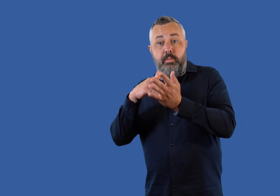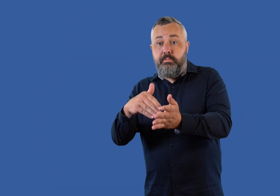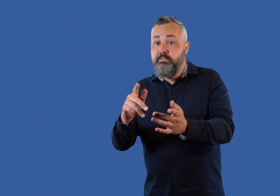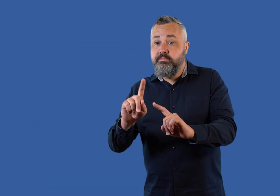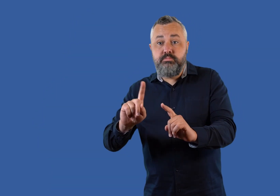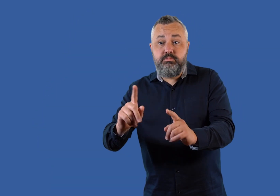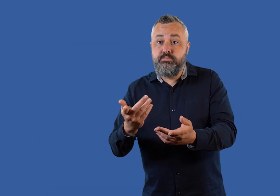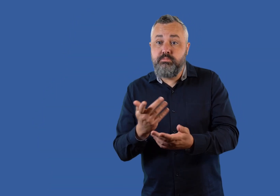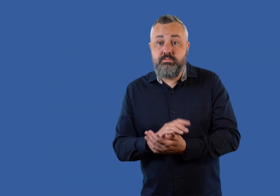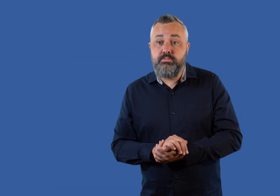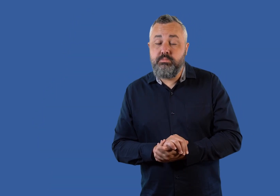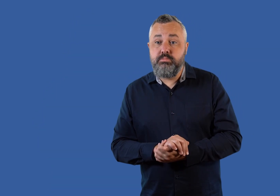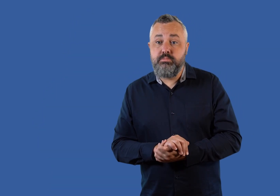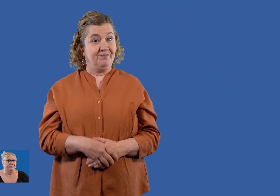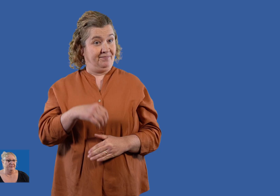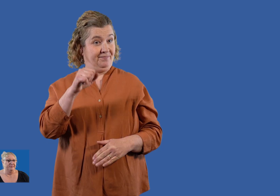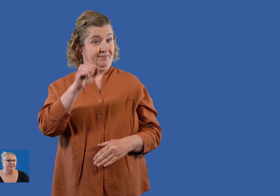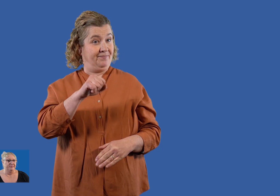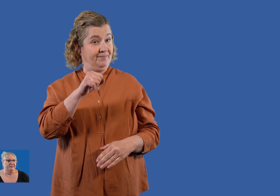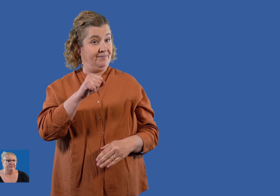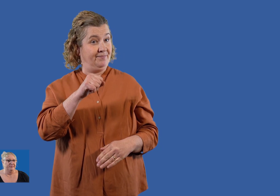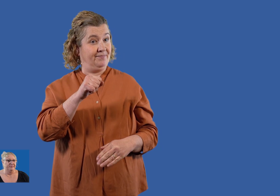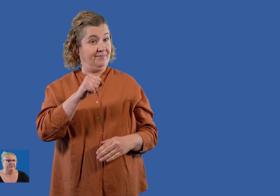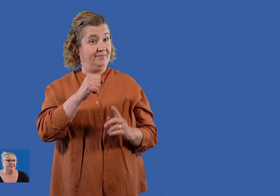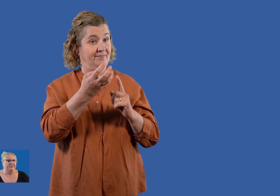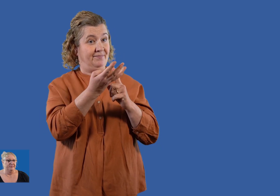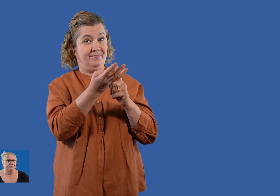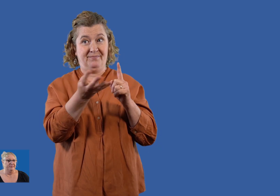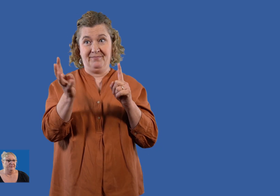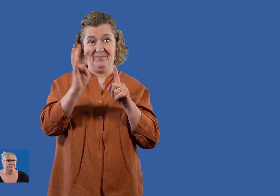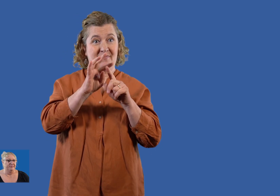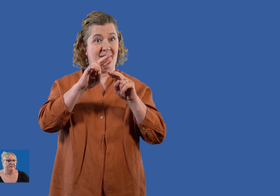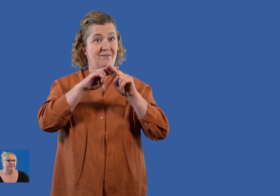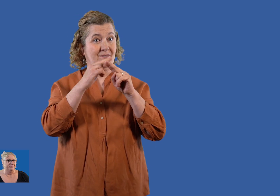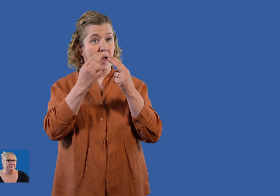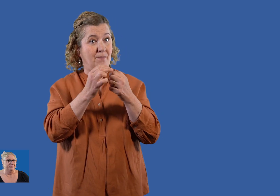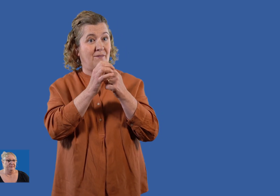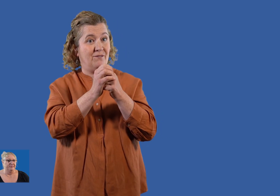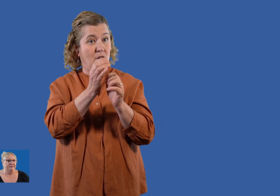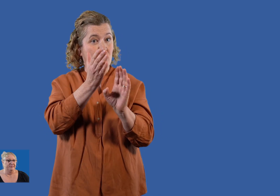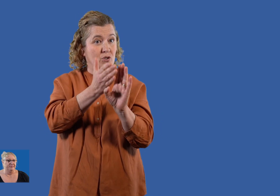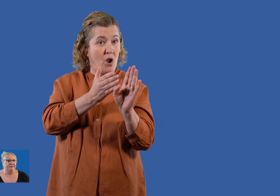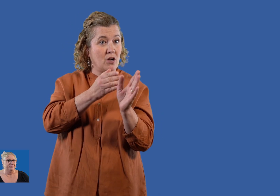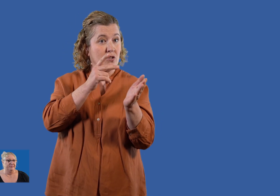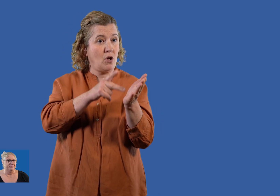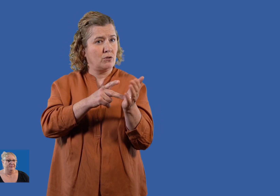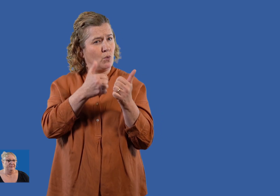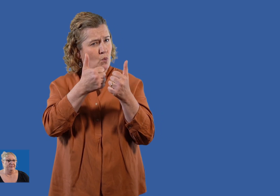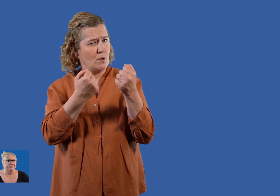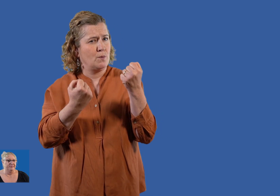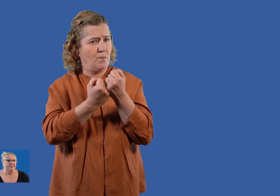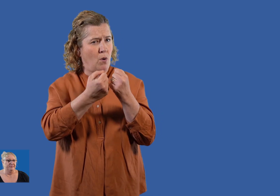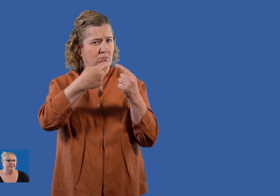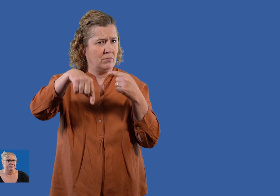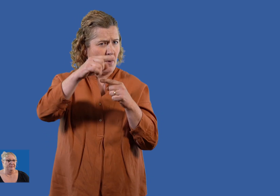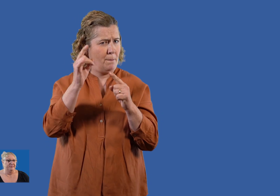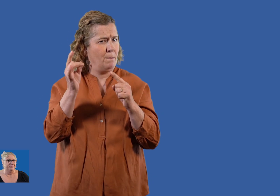help? Yeah, supports. Having a good support network, family, friends, psychologists,